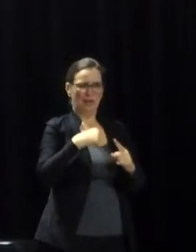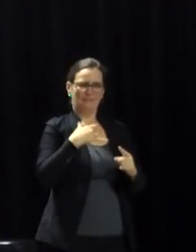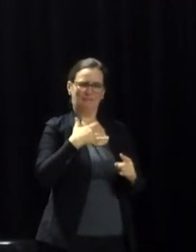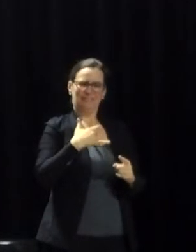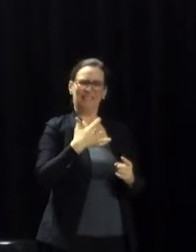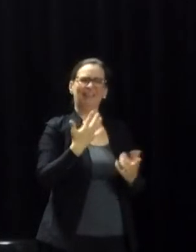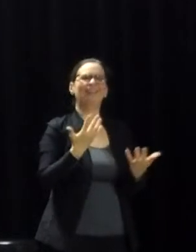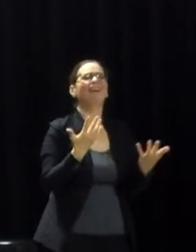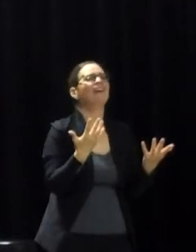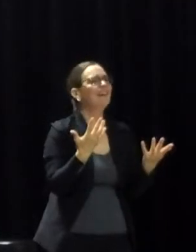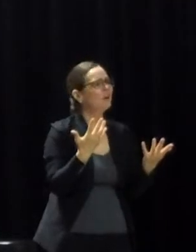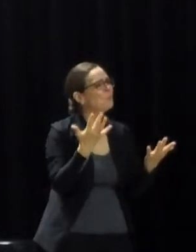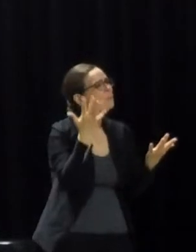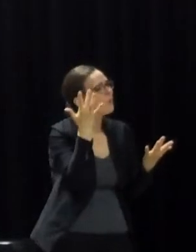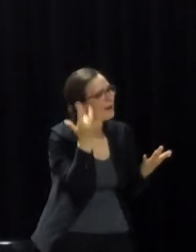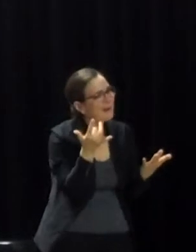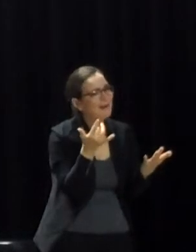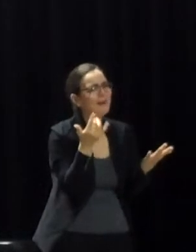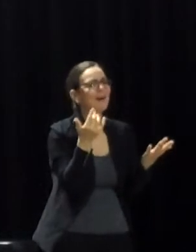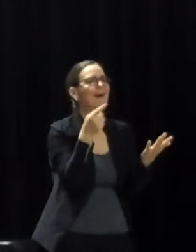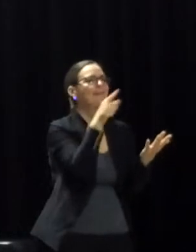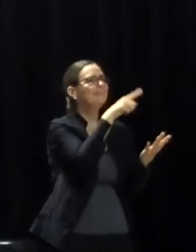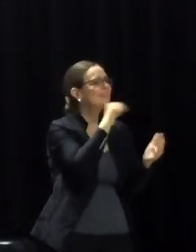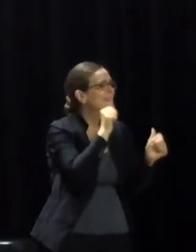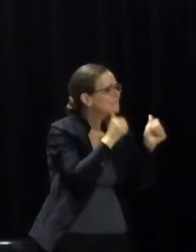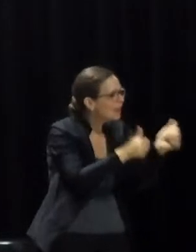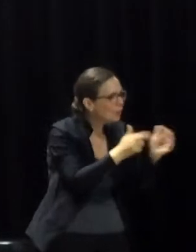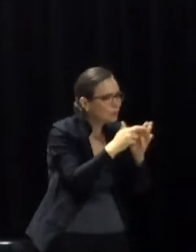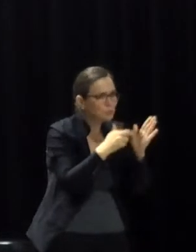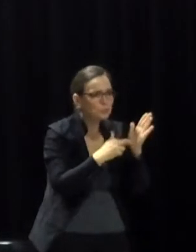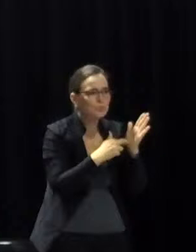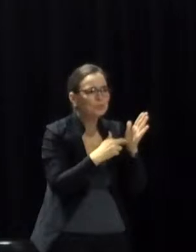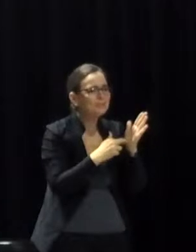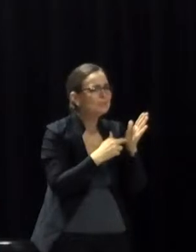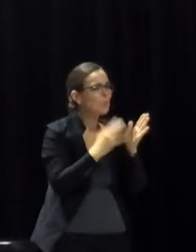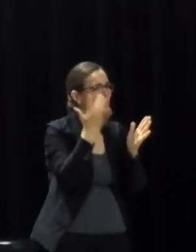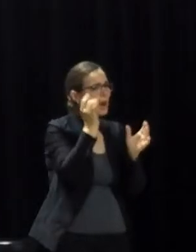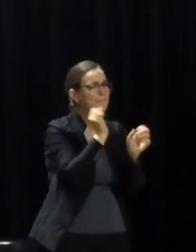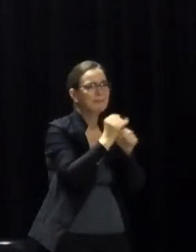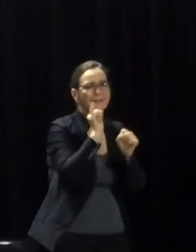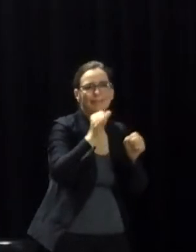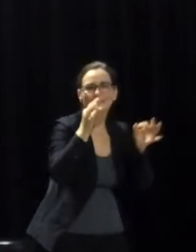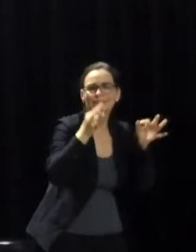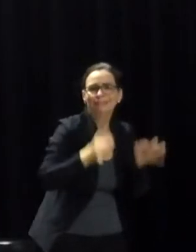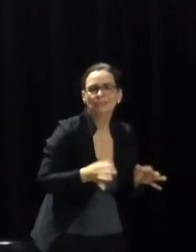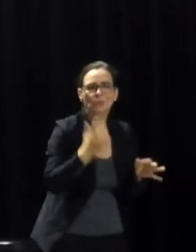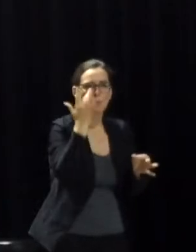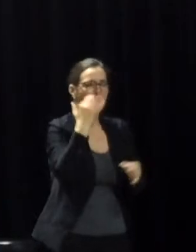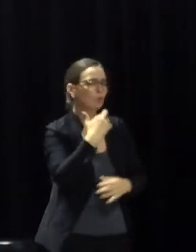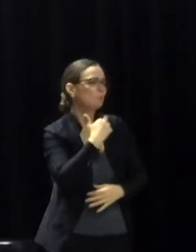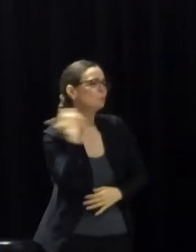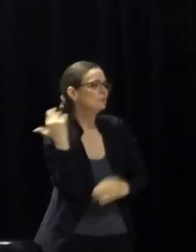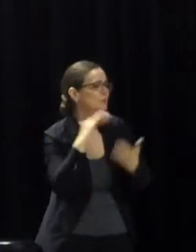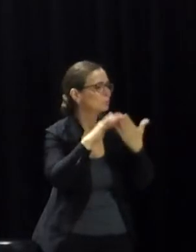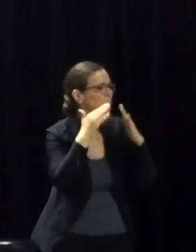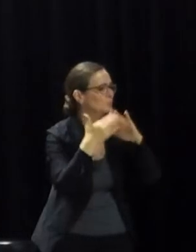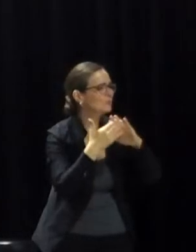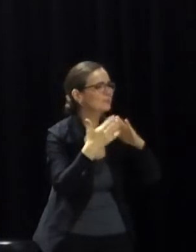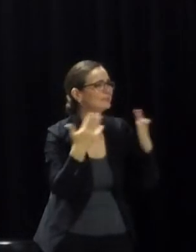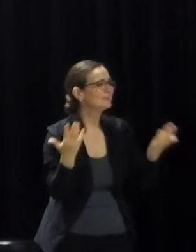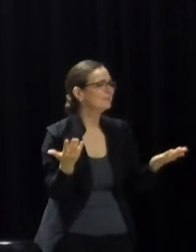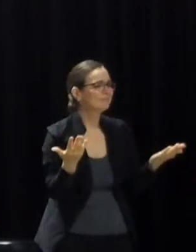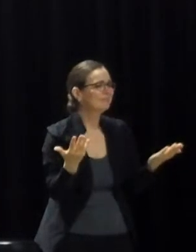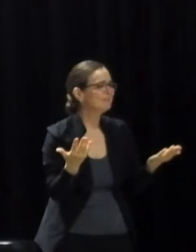middle of pandemic, you cannot take any chances. If you have any new symptoms appear, you go and get tested. You call your